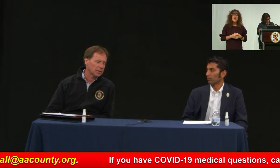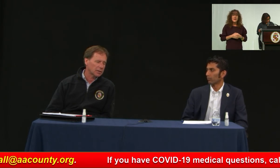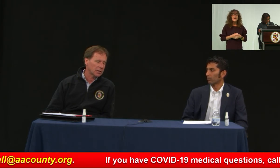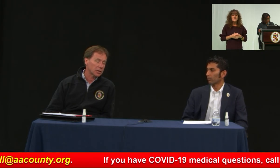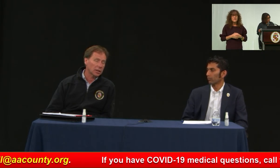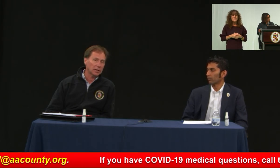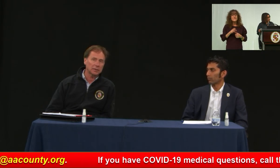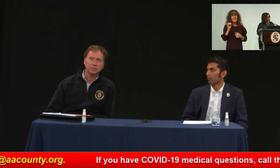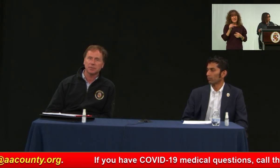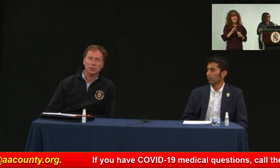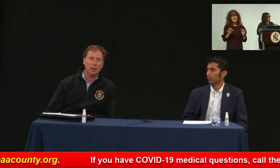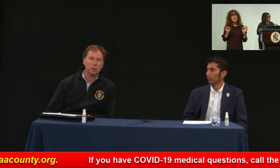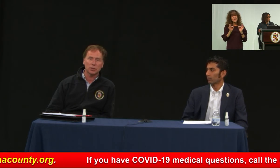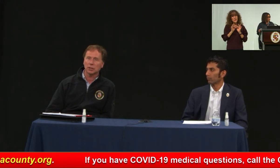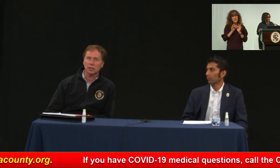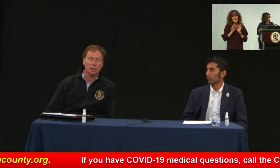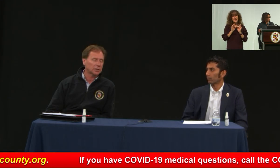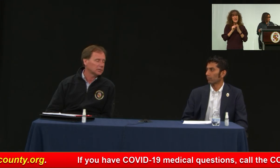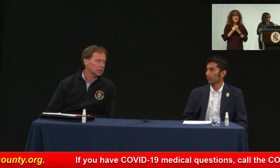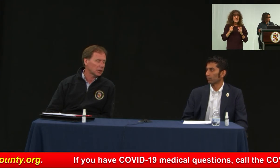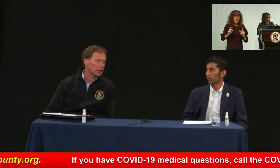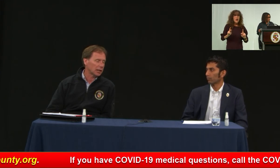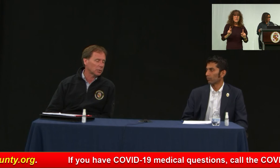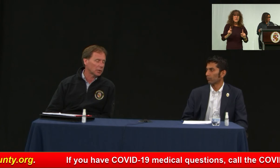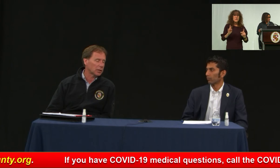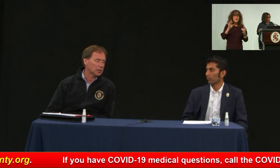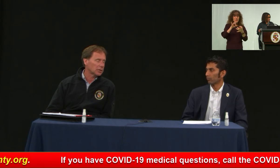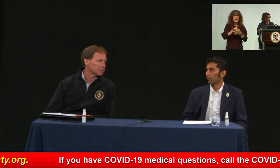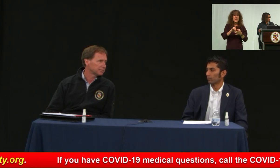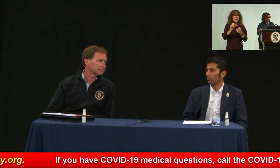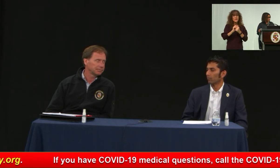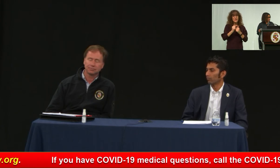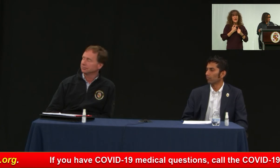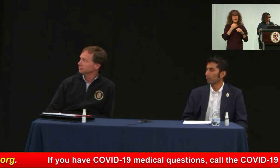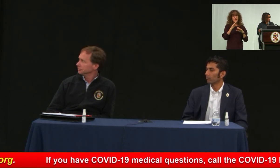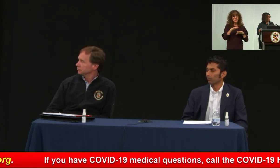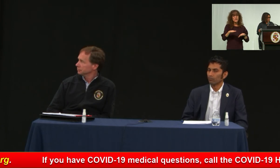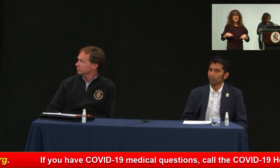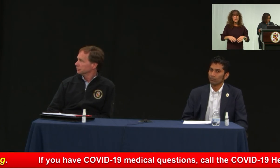think that's key. It's an opportunity to connect with our kids.